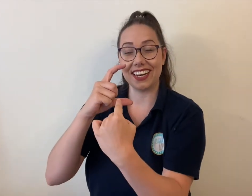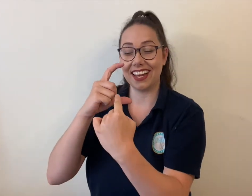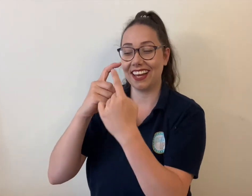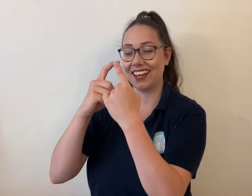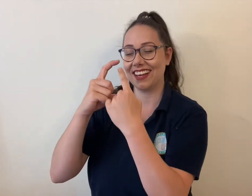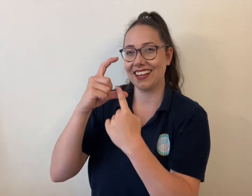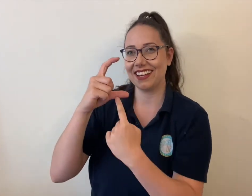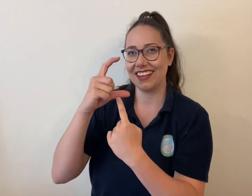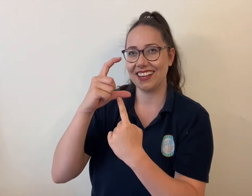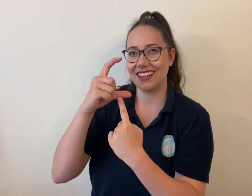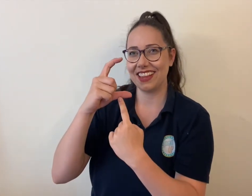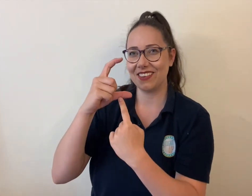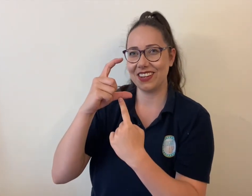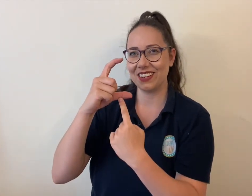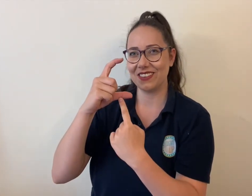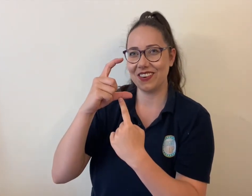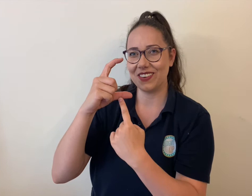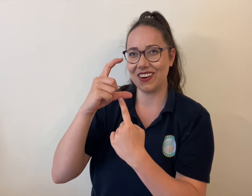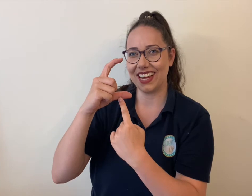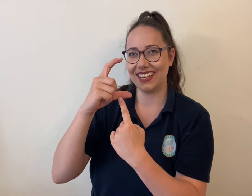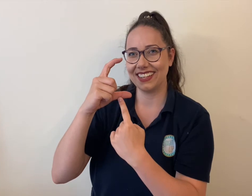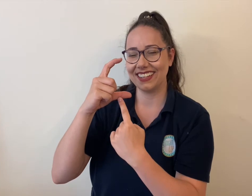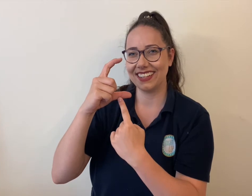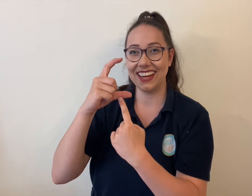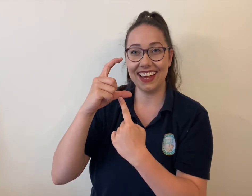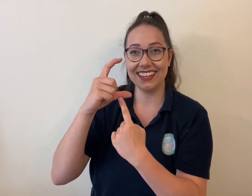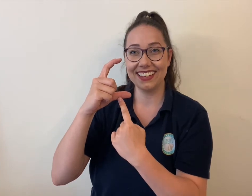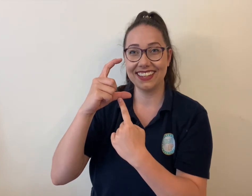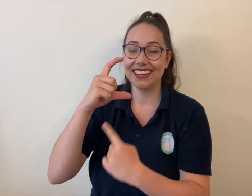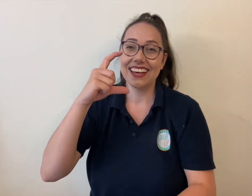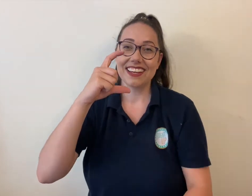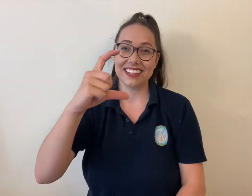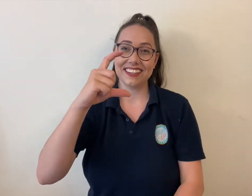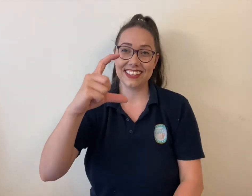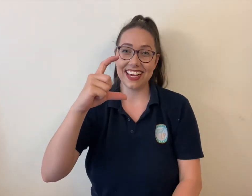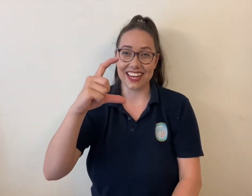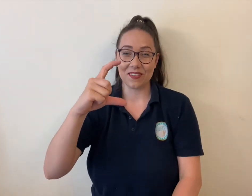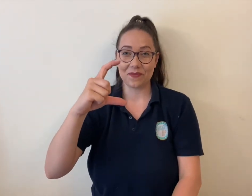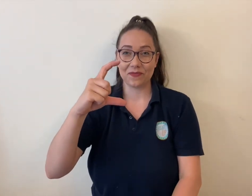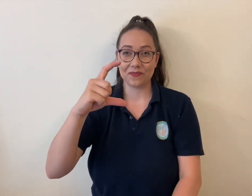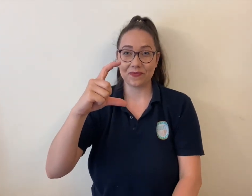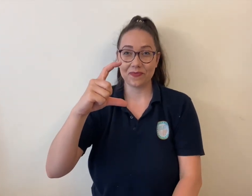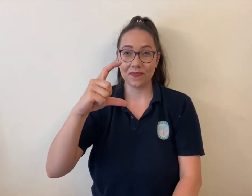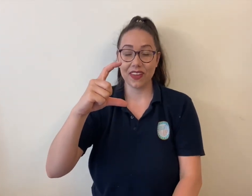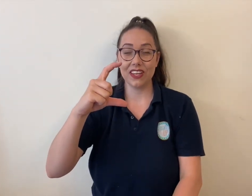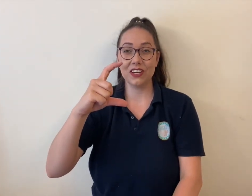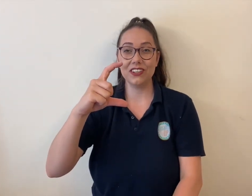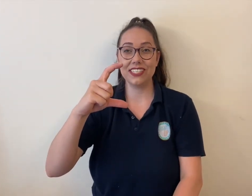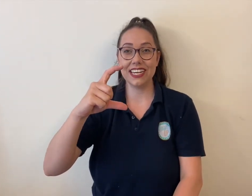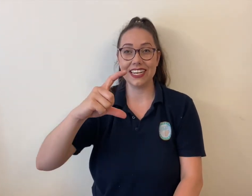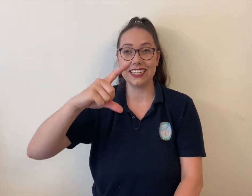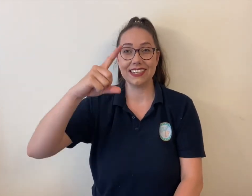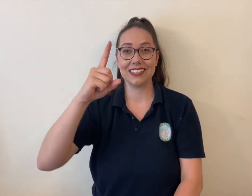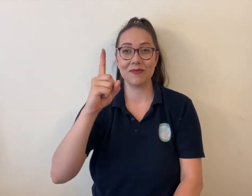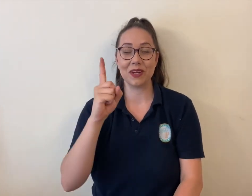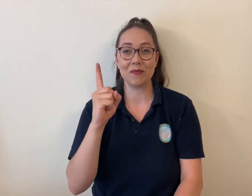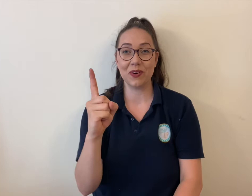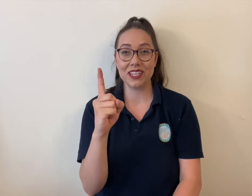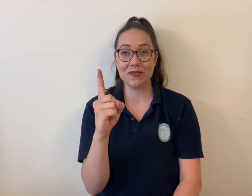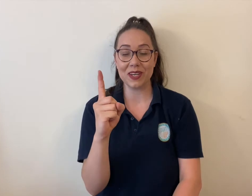it, that would look the right way, yeah? So C, and then you've got D, so you bring your pointer finger